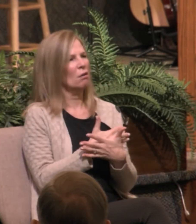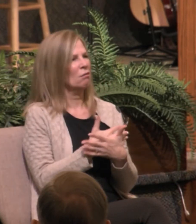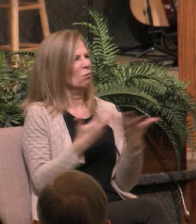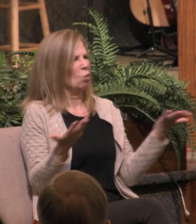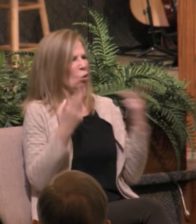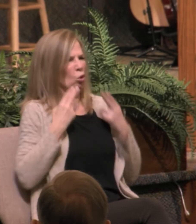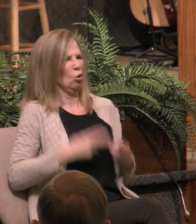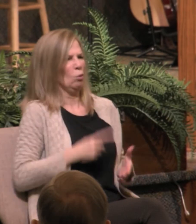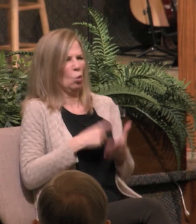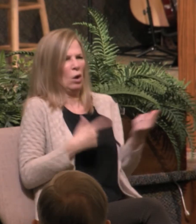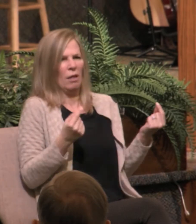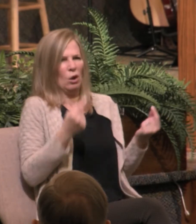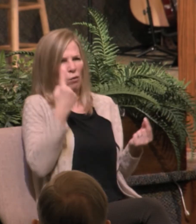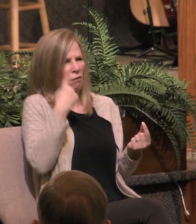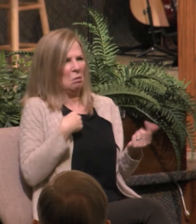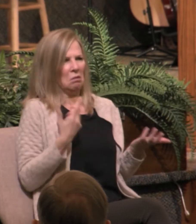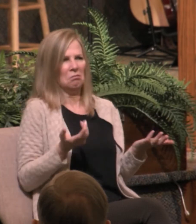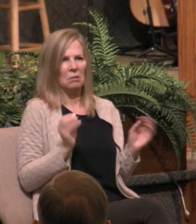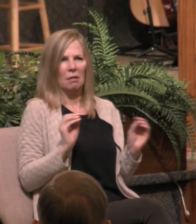me?